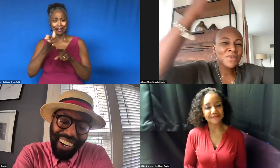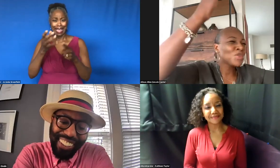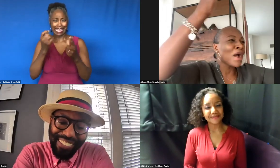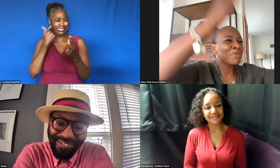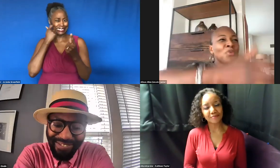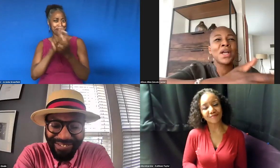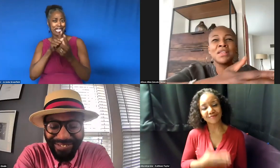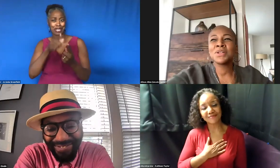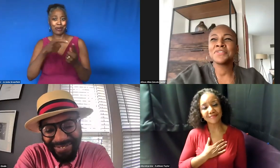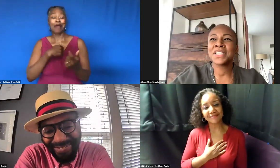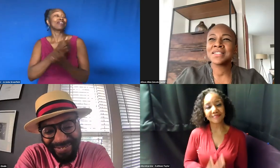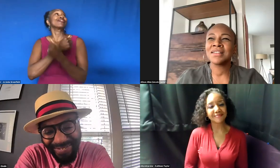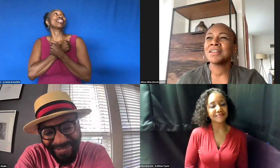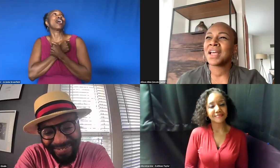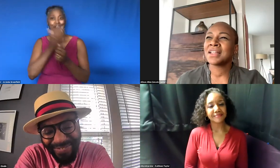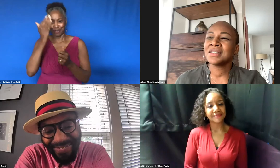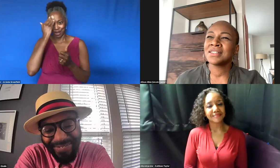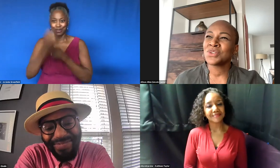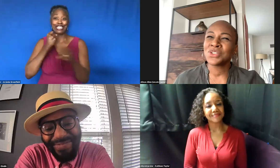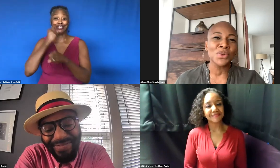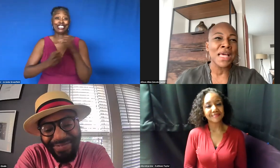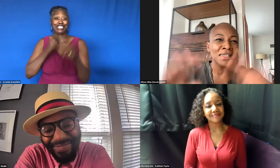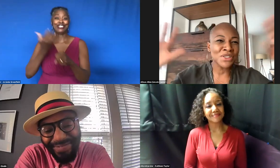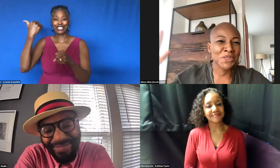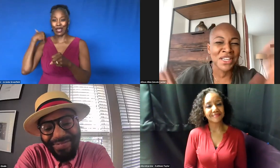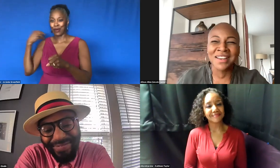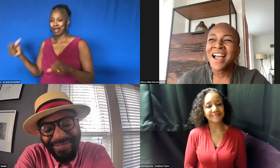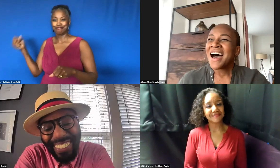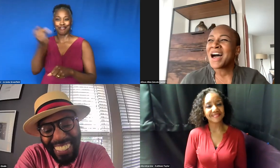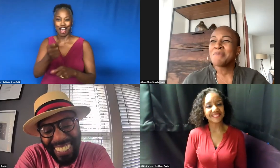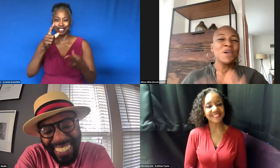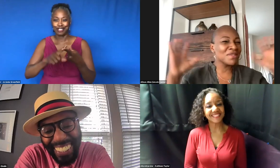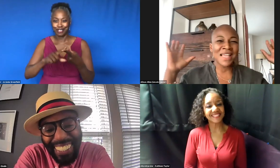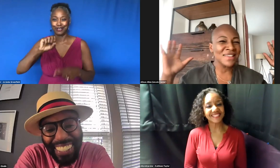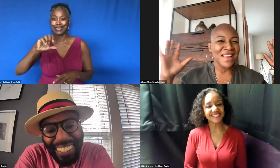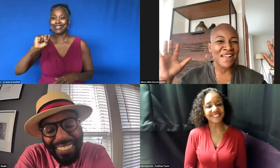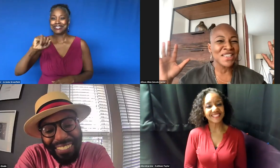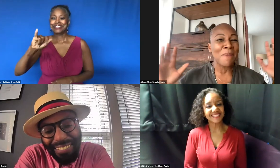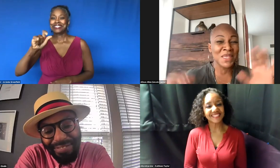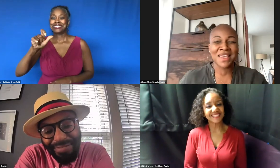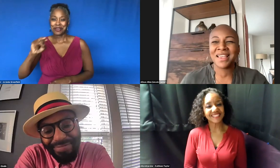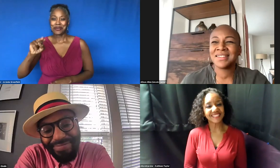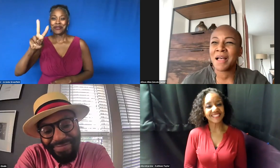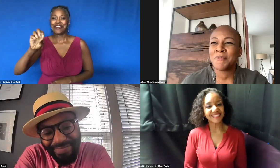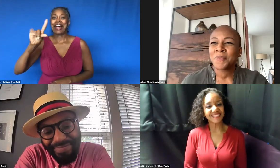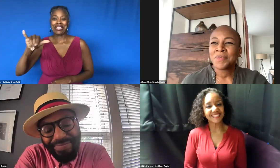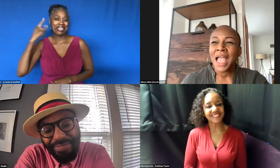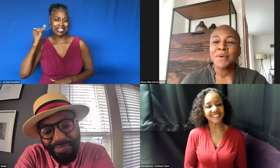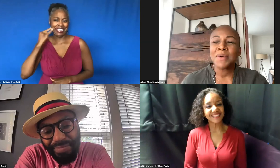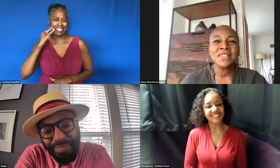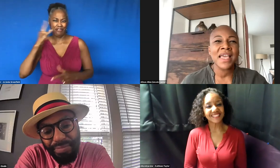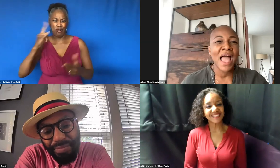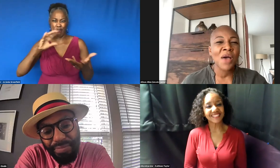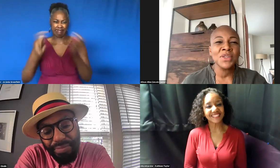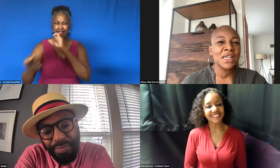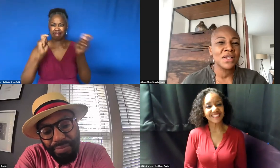would have dropped you right in the middle of like Silicon Valley to do a lot of disruption. But that doesn't have to not be the case. I